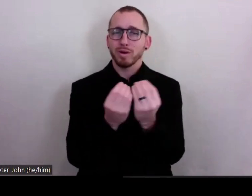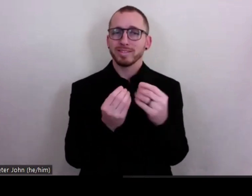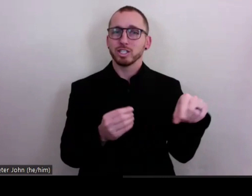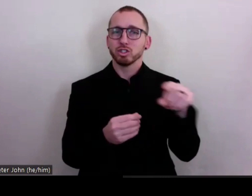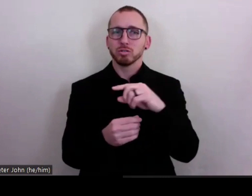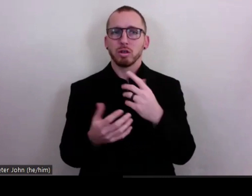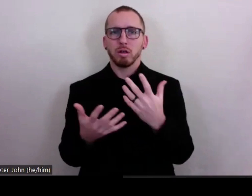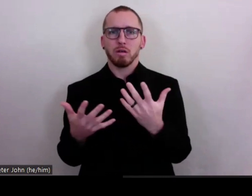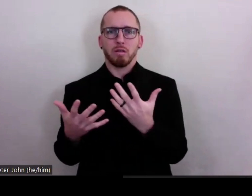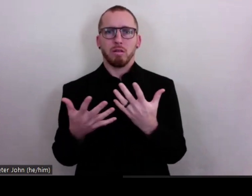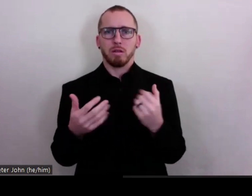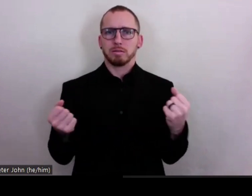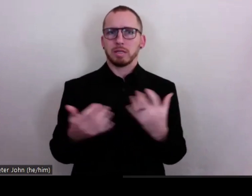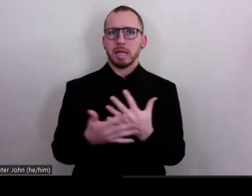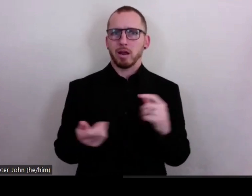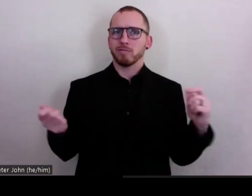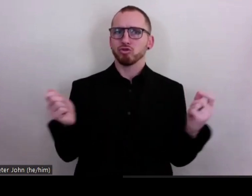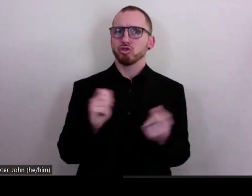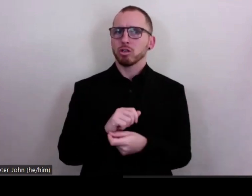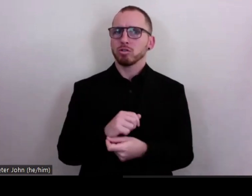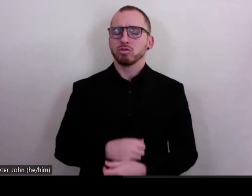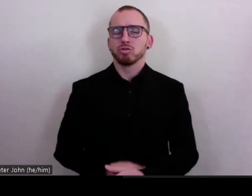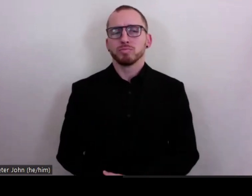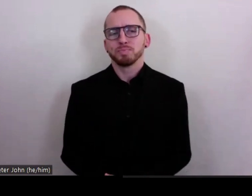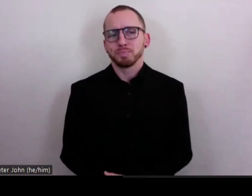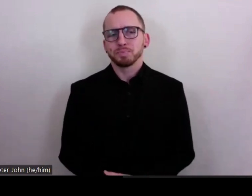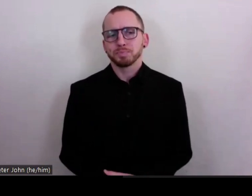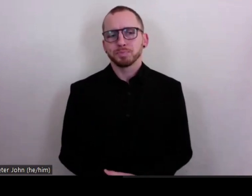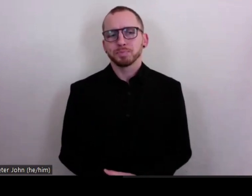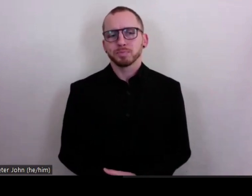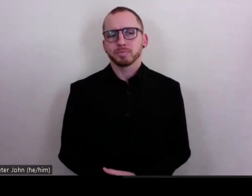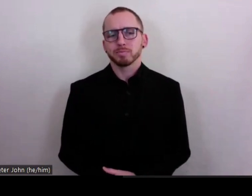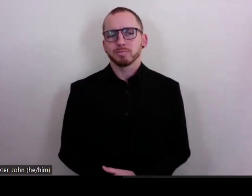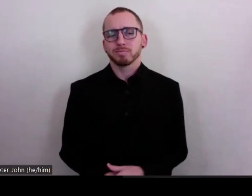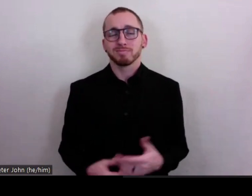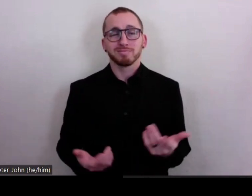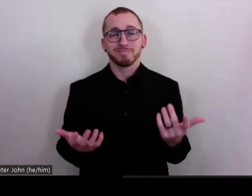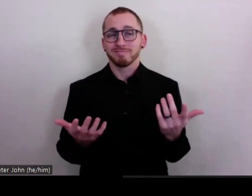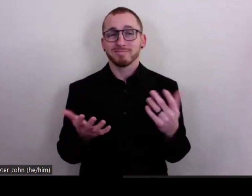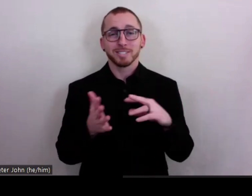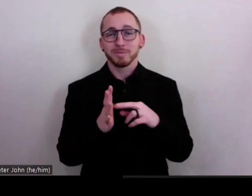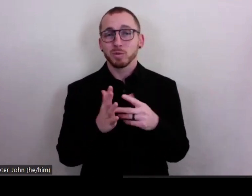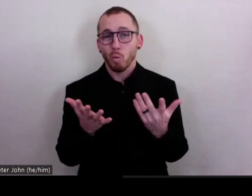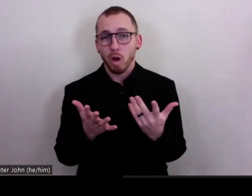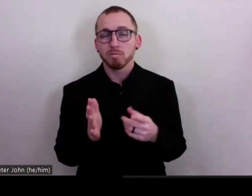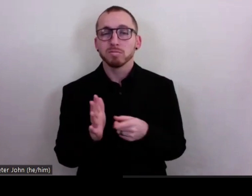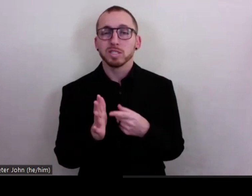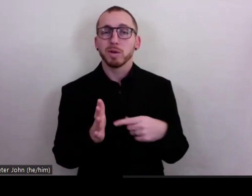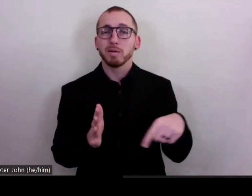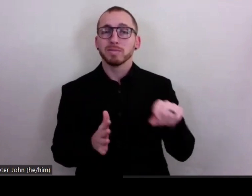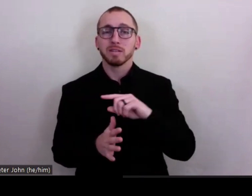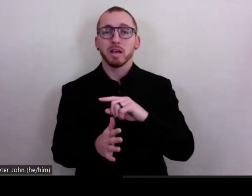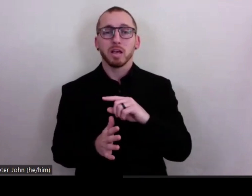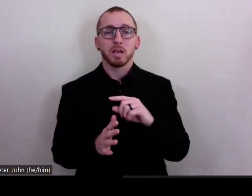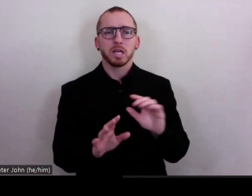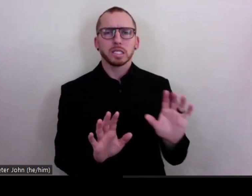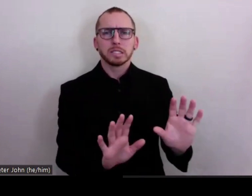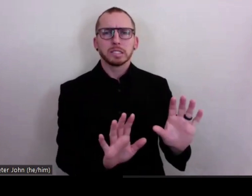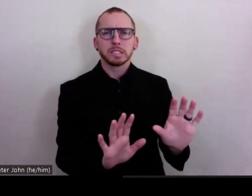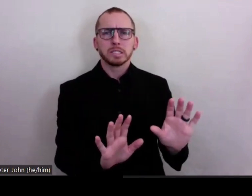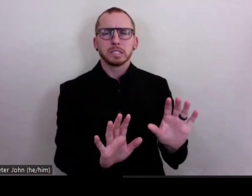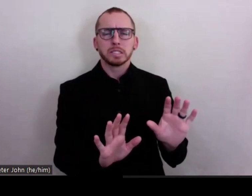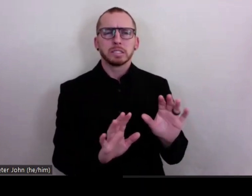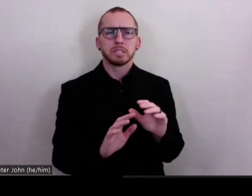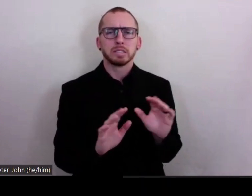scared of change. And so that means that they can sometimes push back, and folks